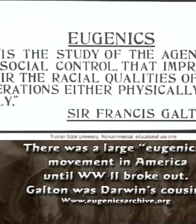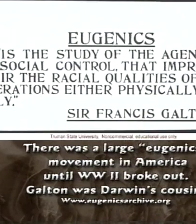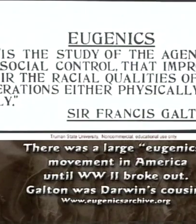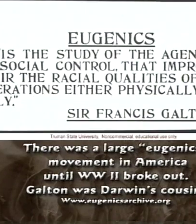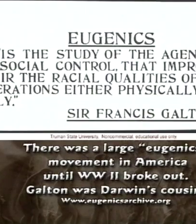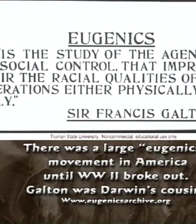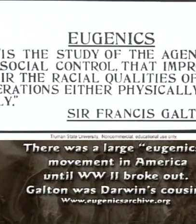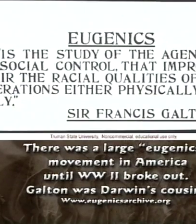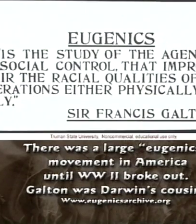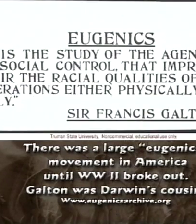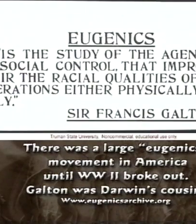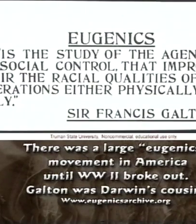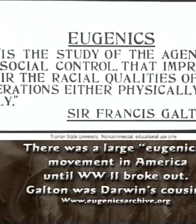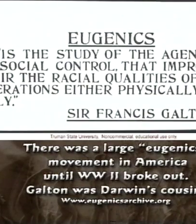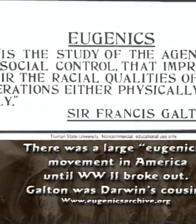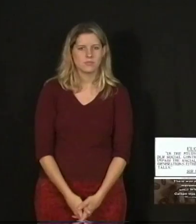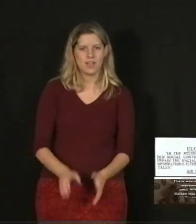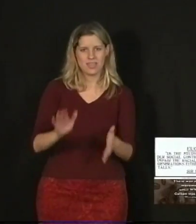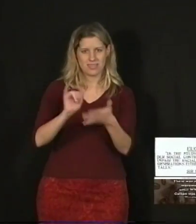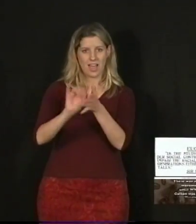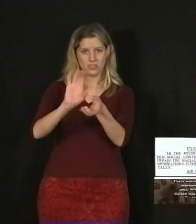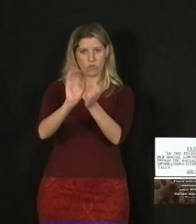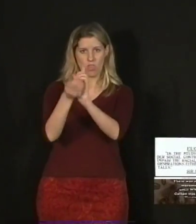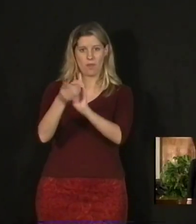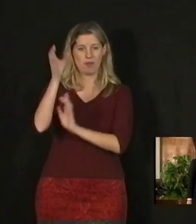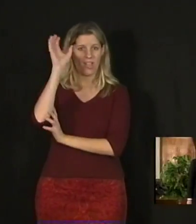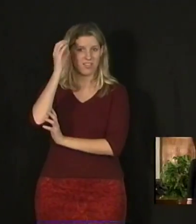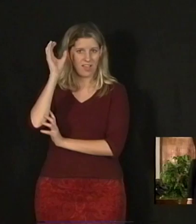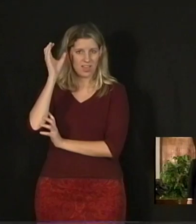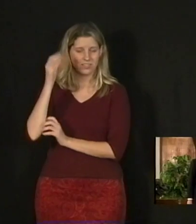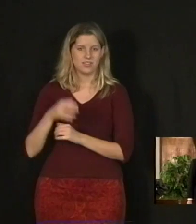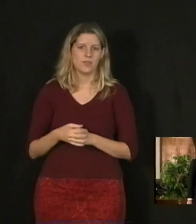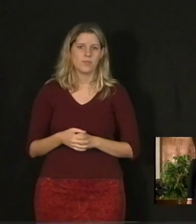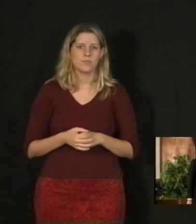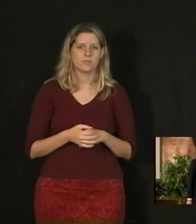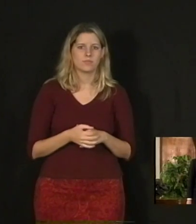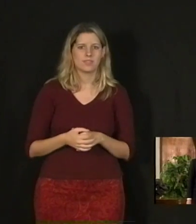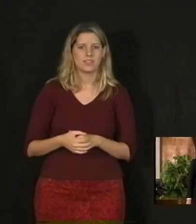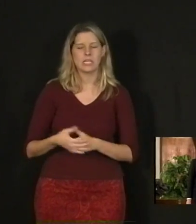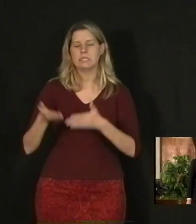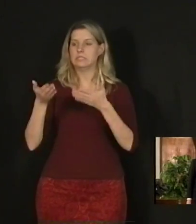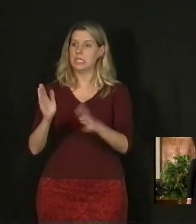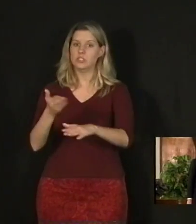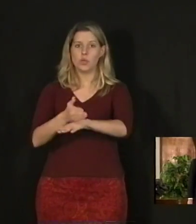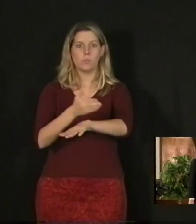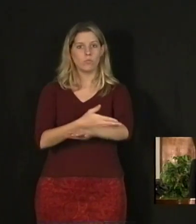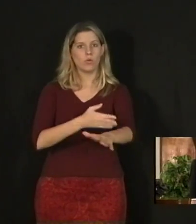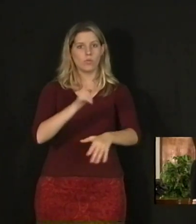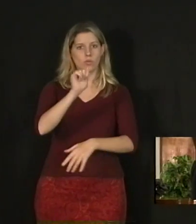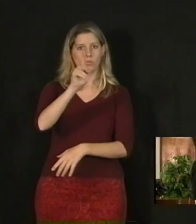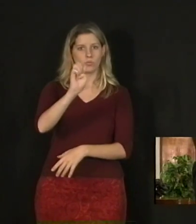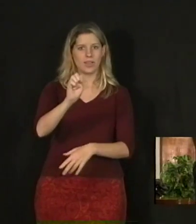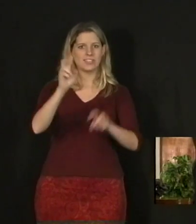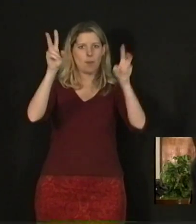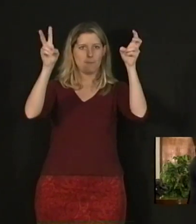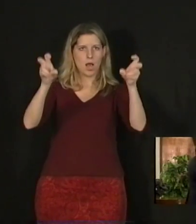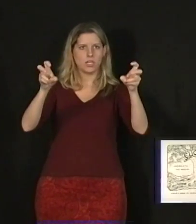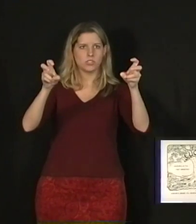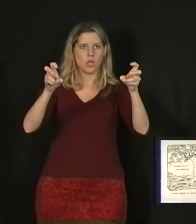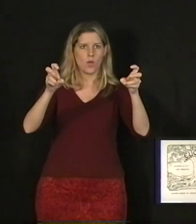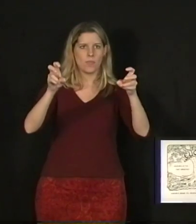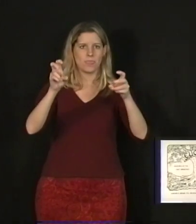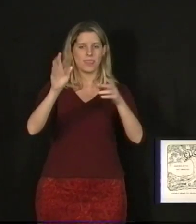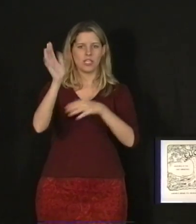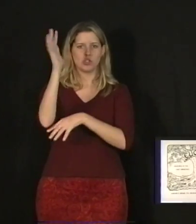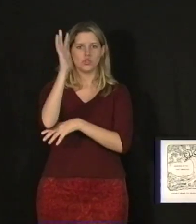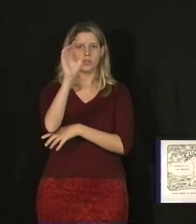generations, either physically or mentally. That's Darwin's cousin. Now let's improve the race. Here's their logo and their motto,